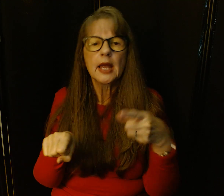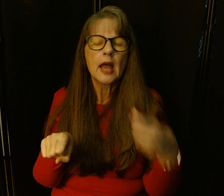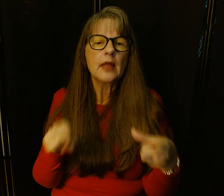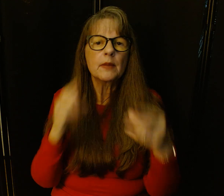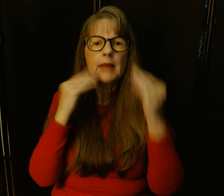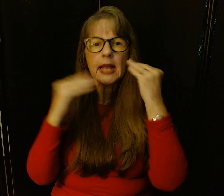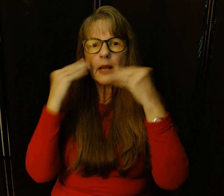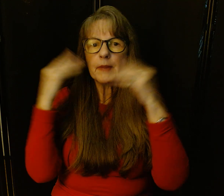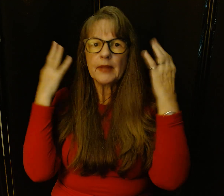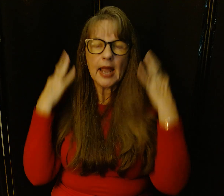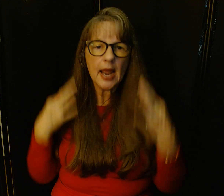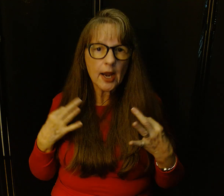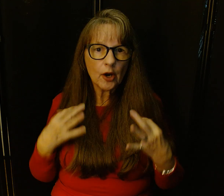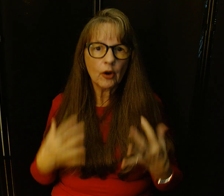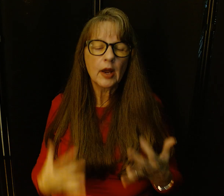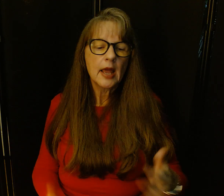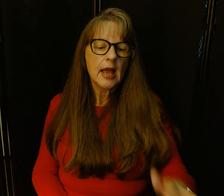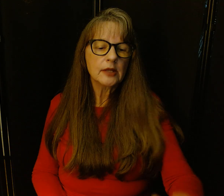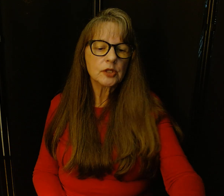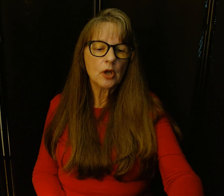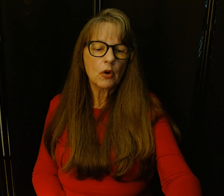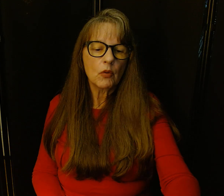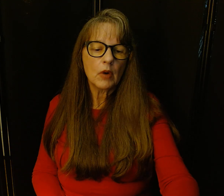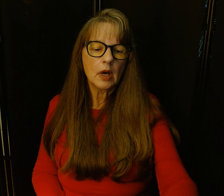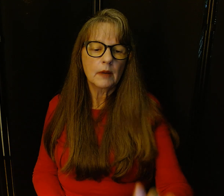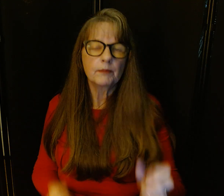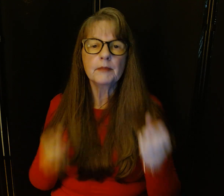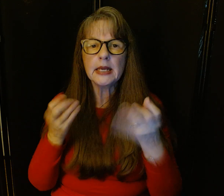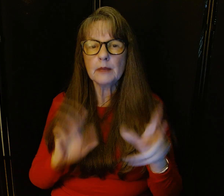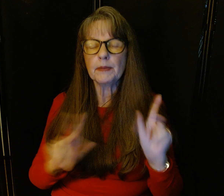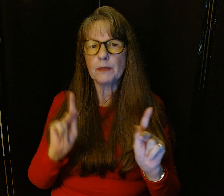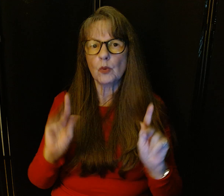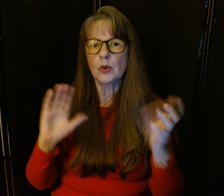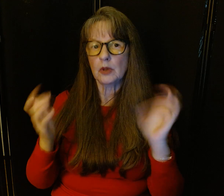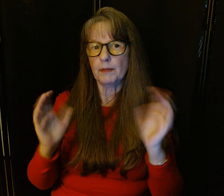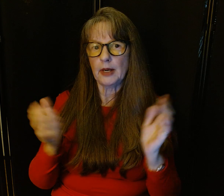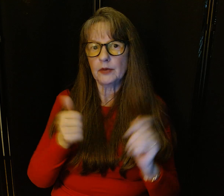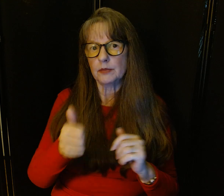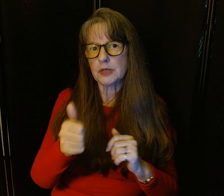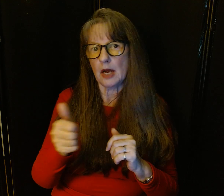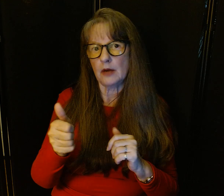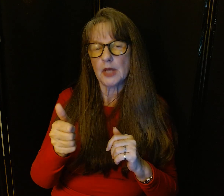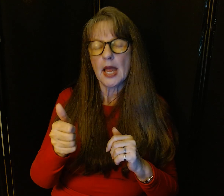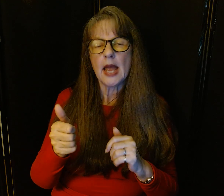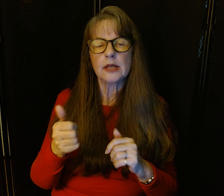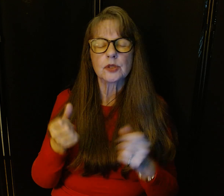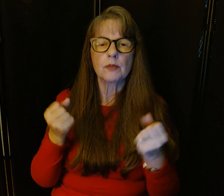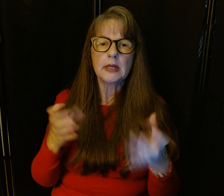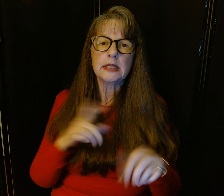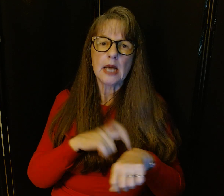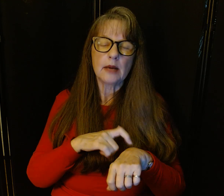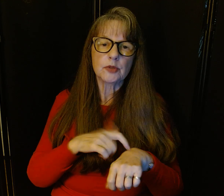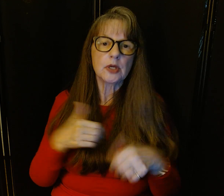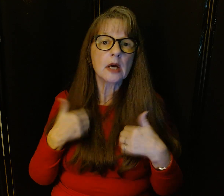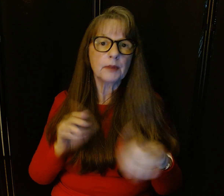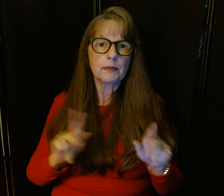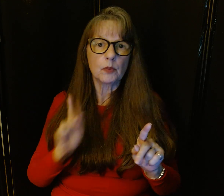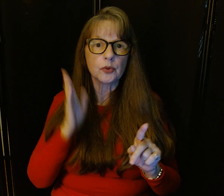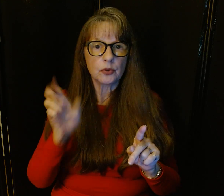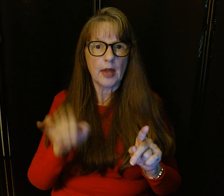and the makeup and the hair, and so many people will compare themselves. And so many times young people will do that,